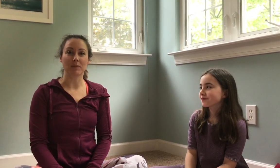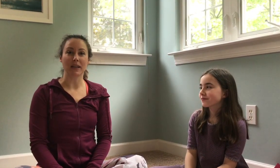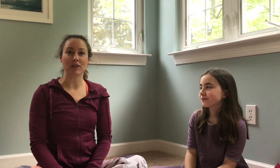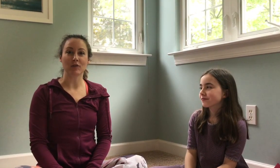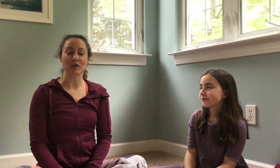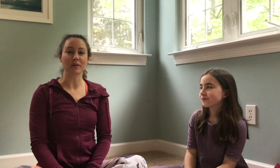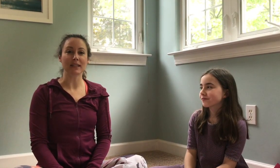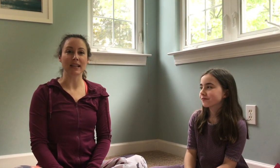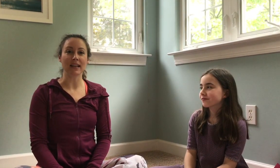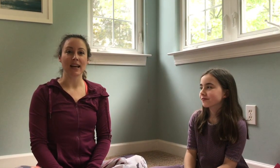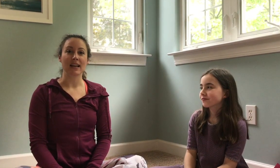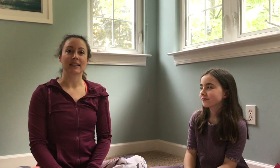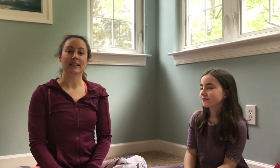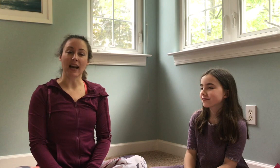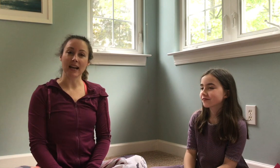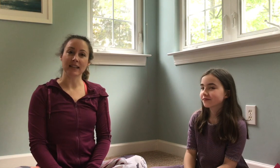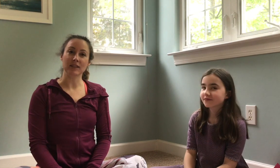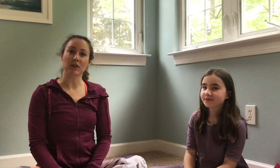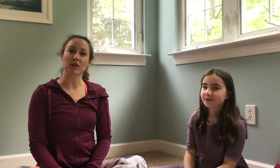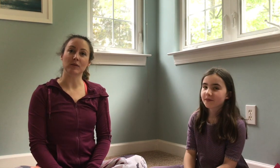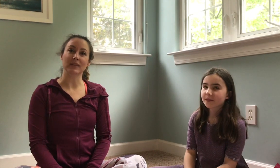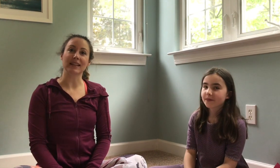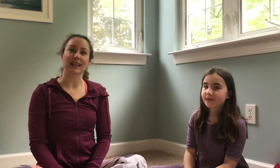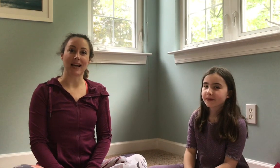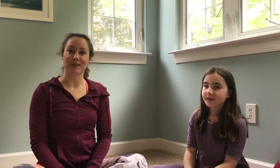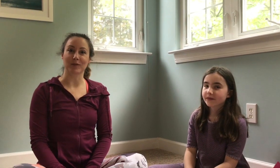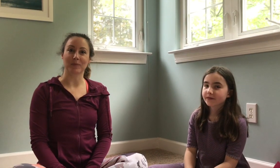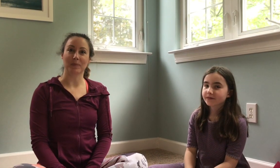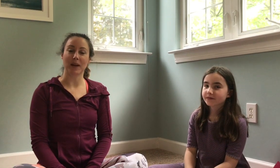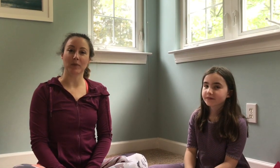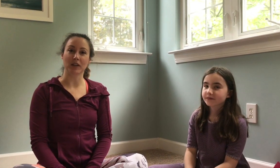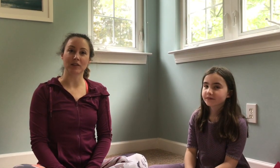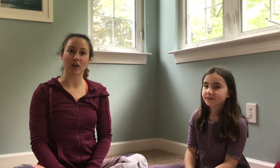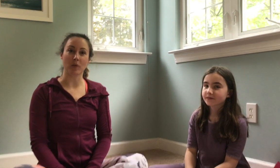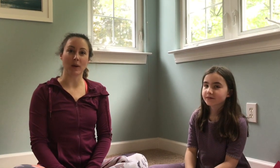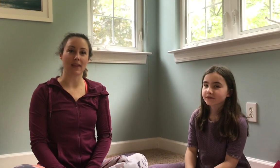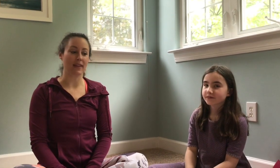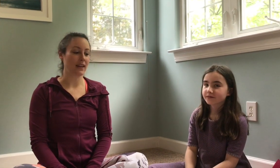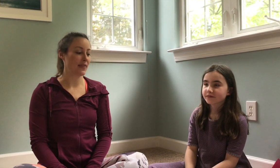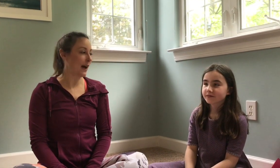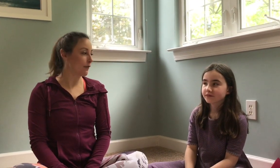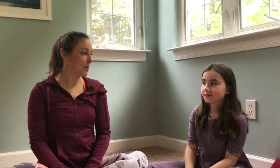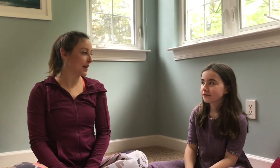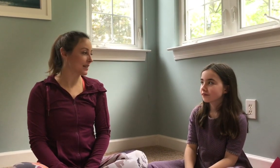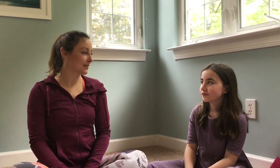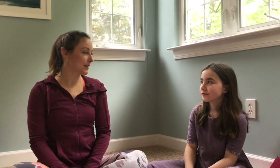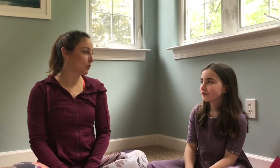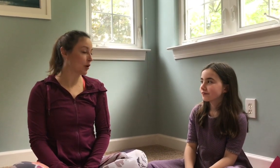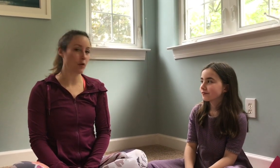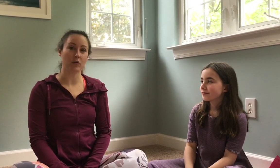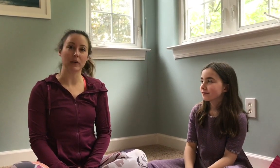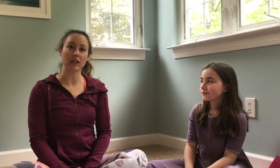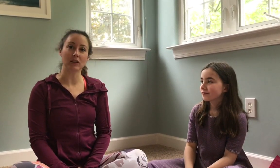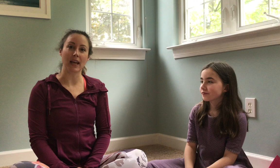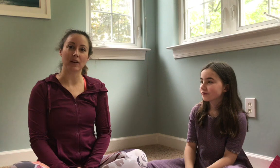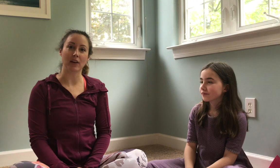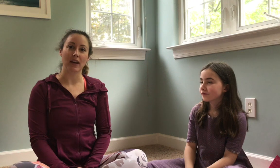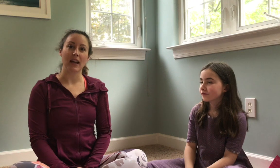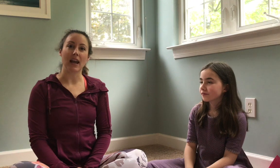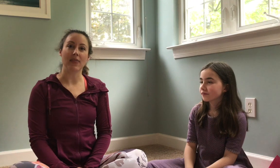be introducing signs you can use in the classroom. And we're going to start with the alphabet. So we'll go through each letter and then